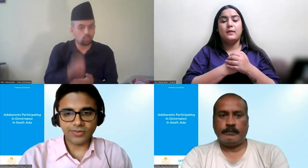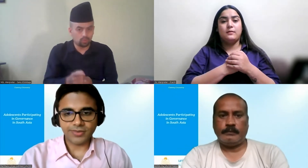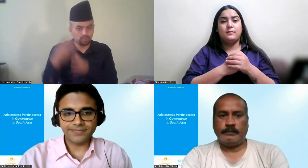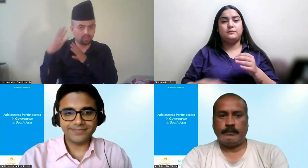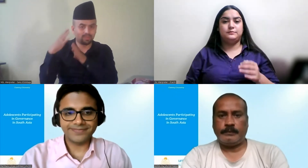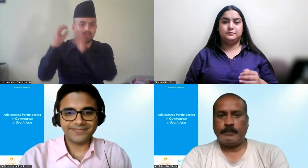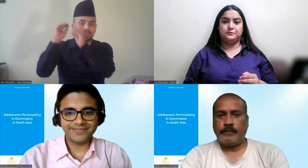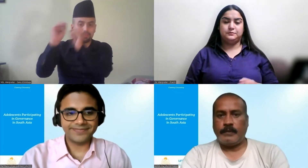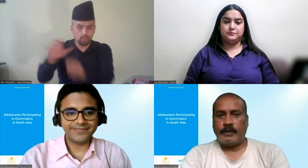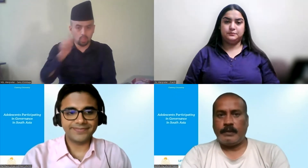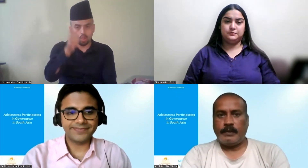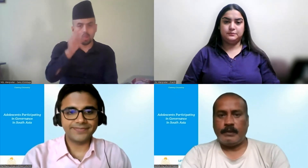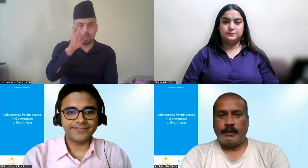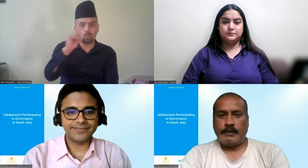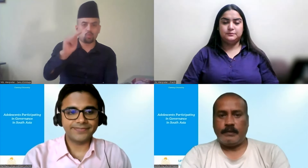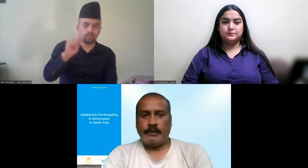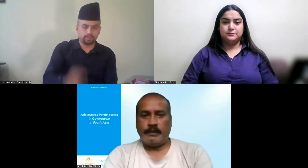Ashok.